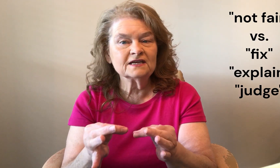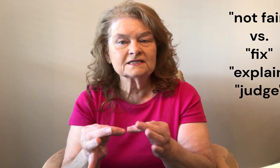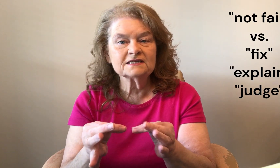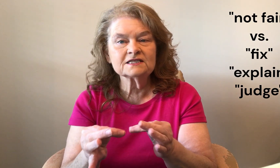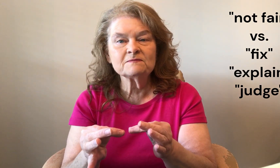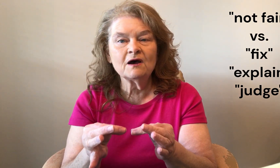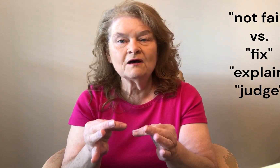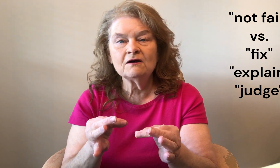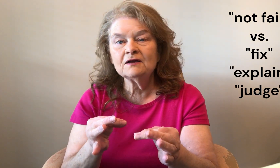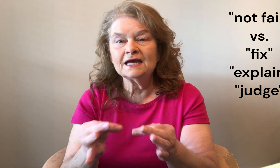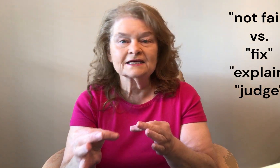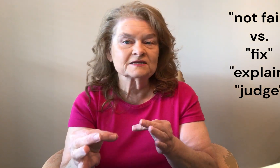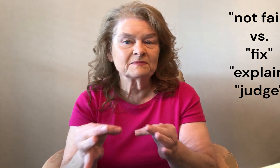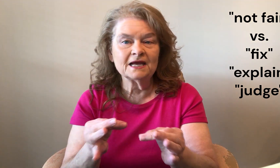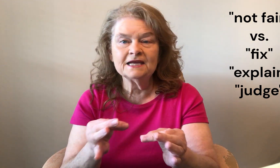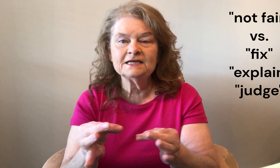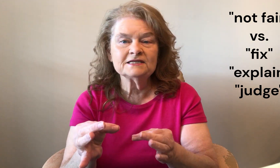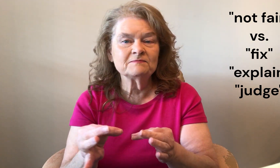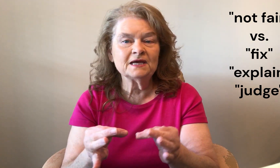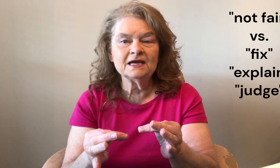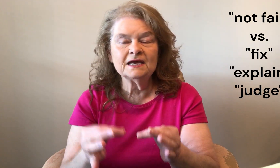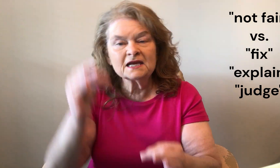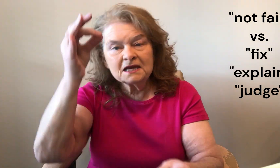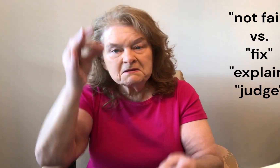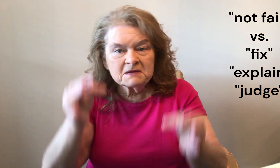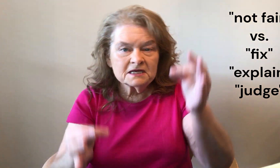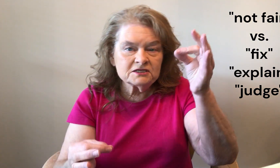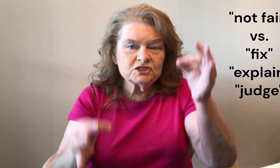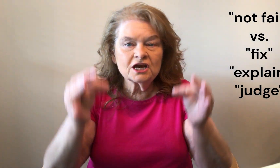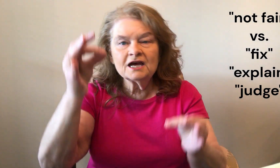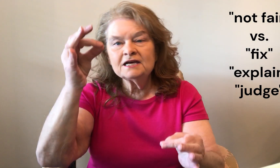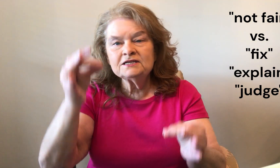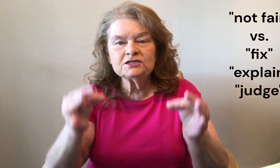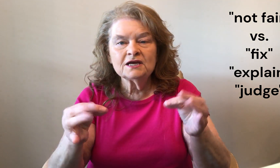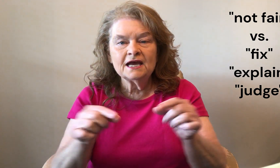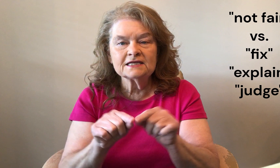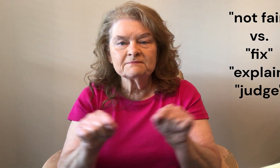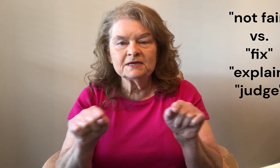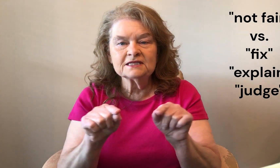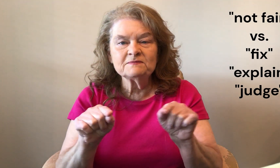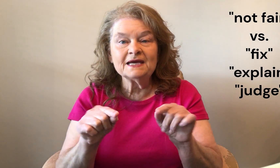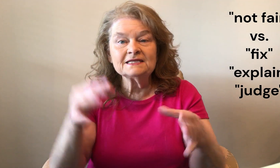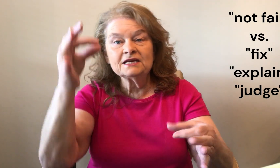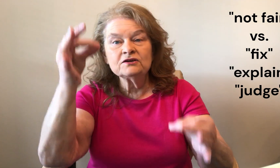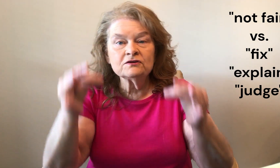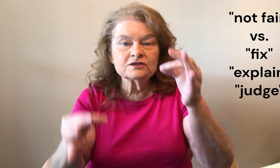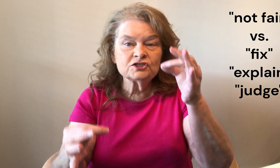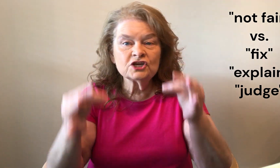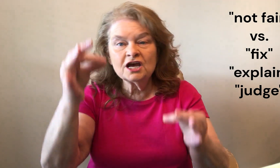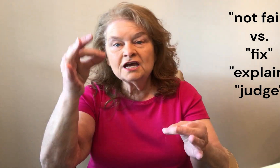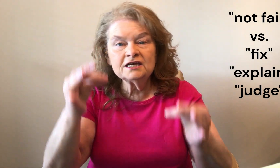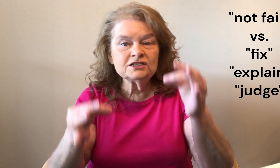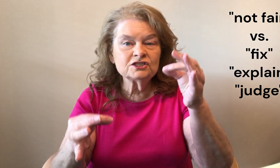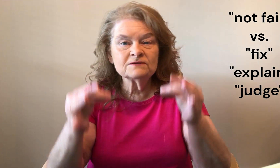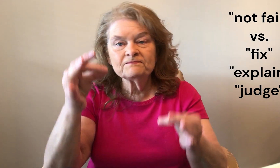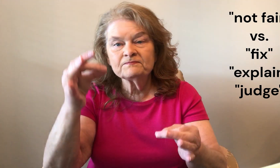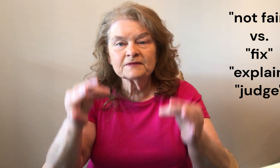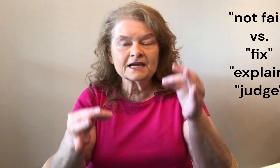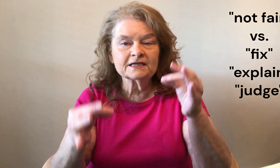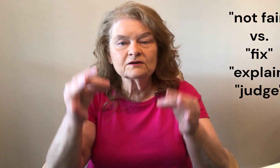is small, explain is big, judge has a big space here, judge, like in a